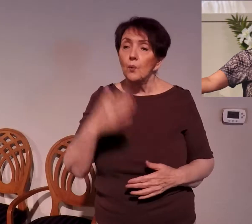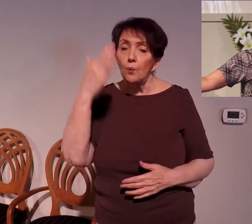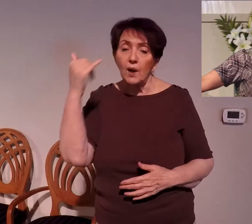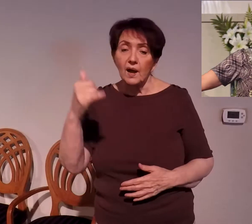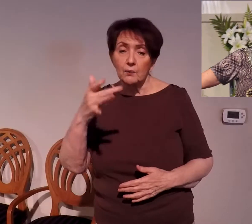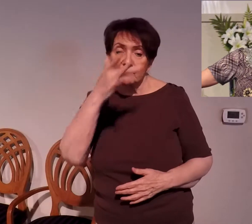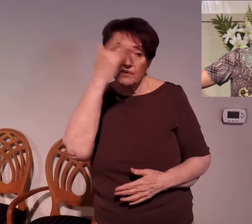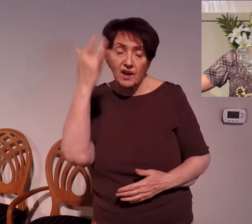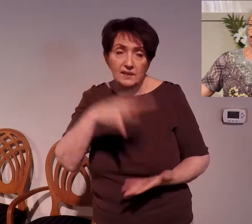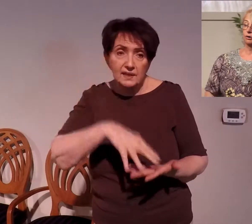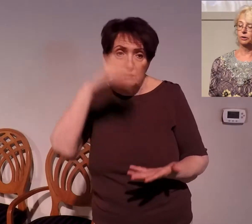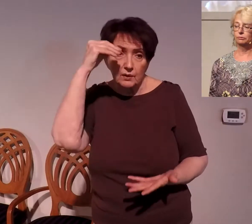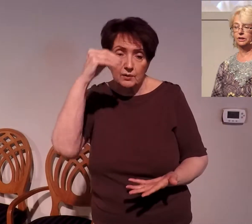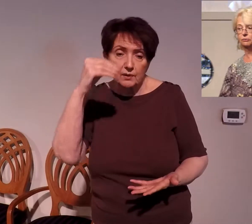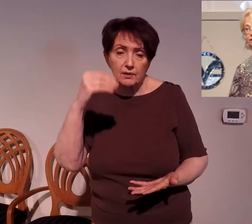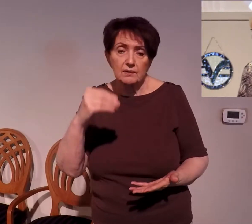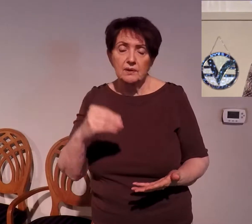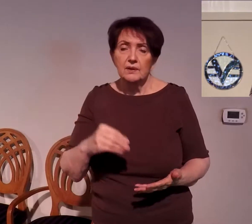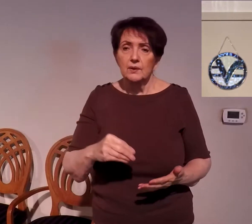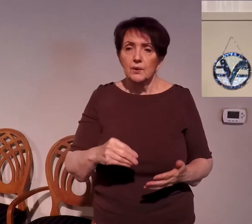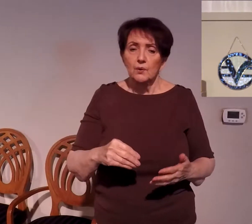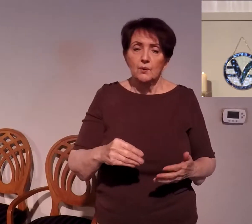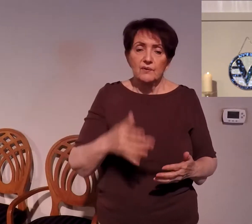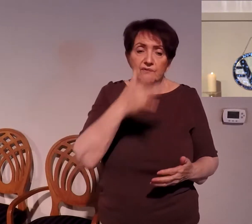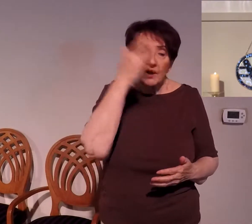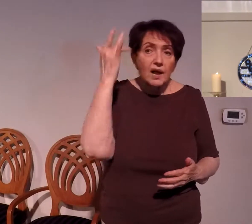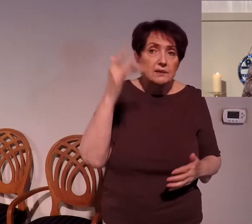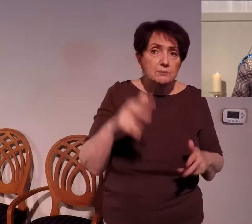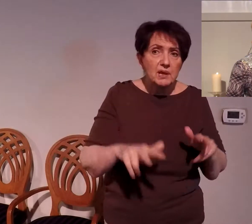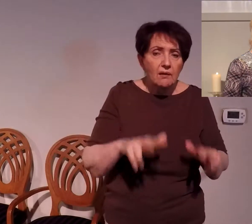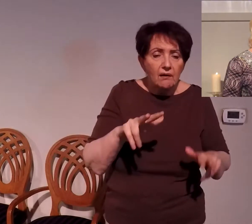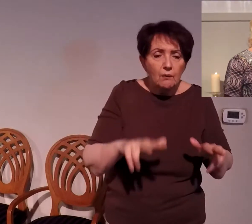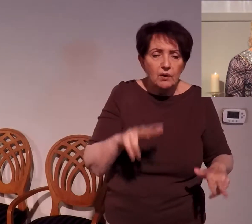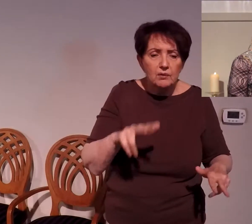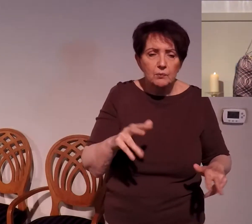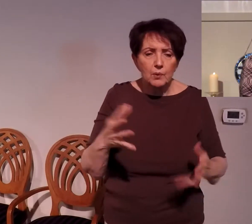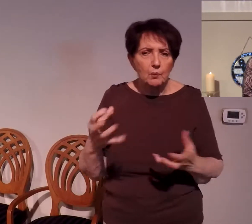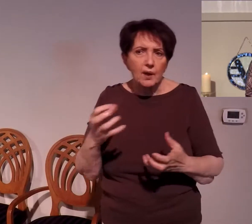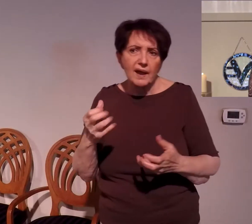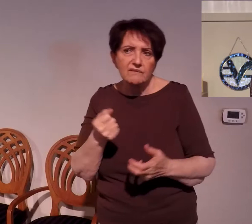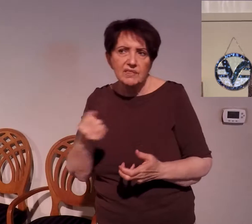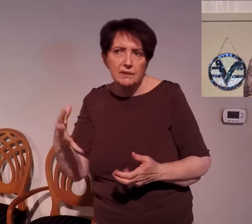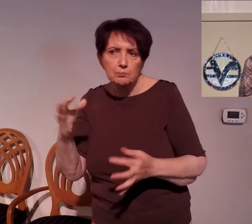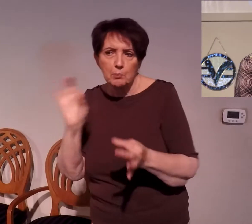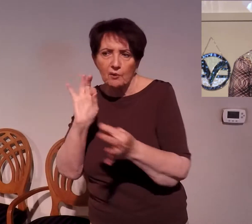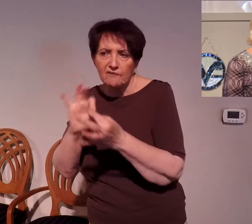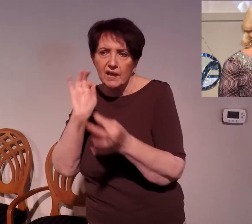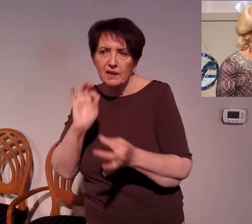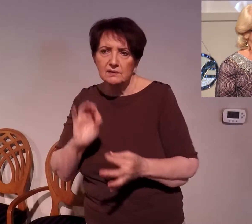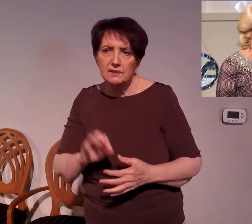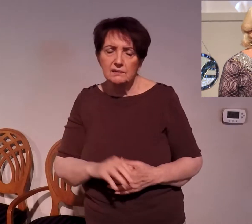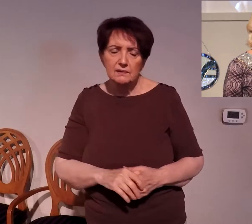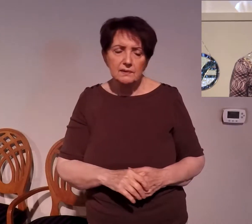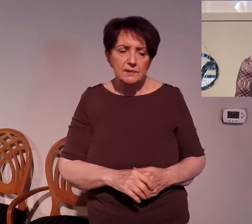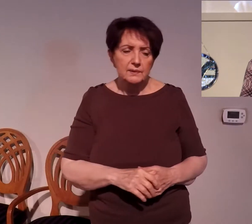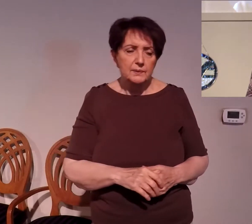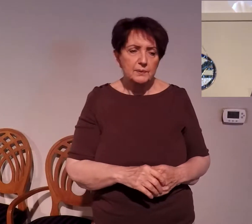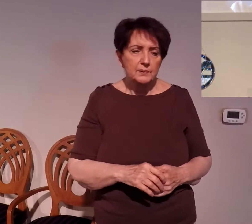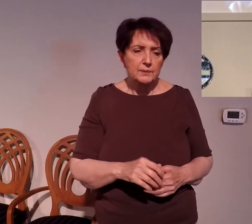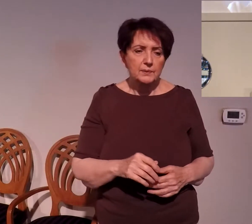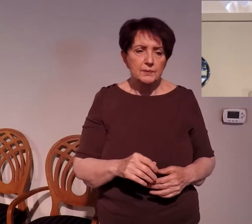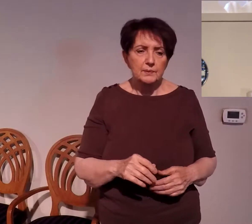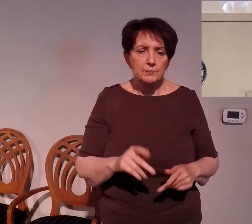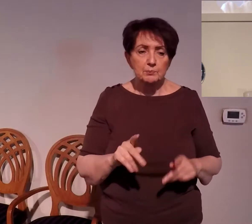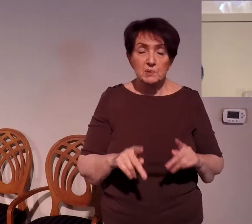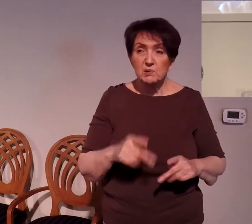how to learn. We've forgotten how to be awkward. We want to do it like this perfectly. Well, I can't tell you how many people say to me, well, I don't treat like you,